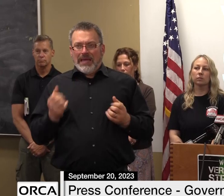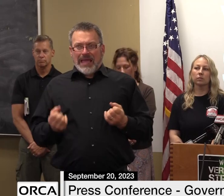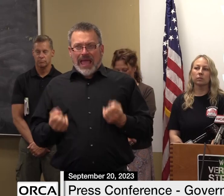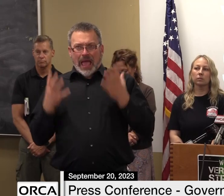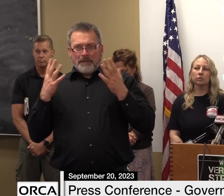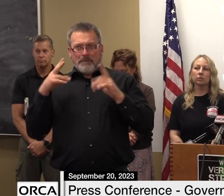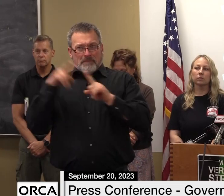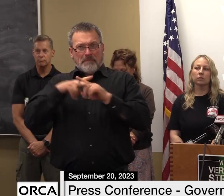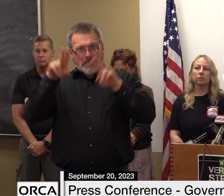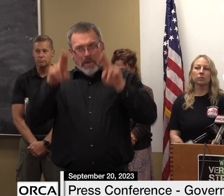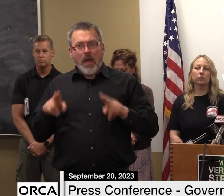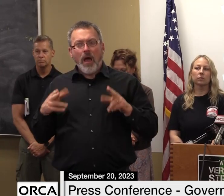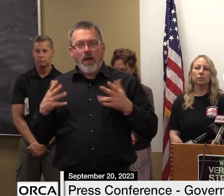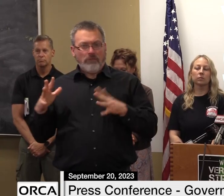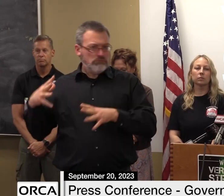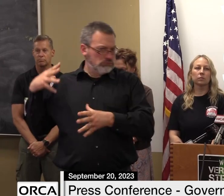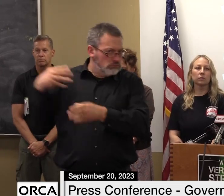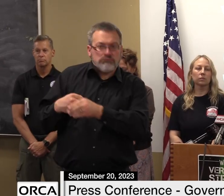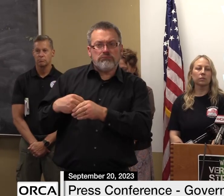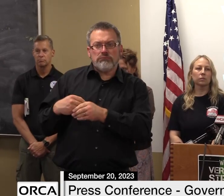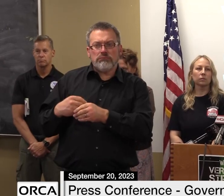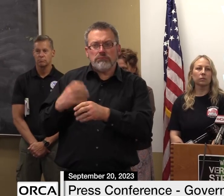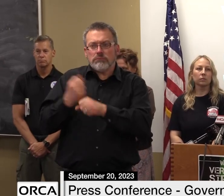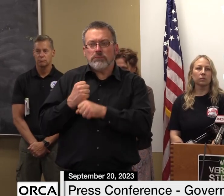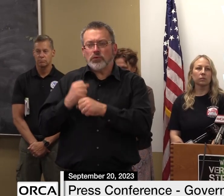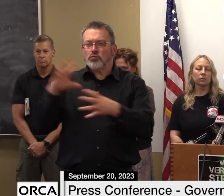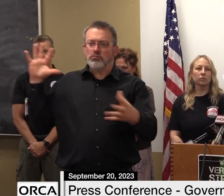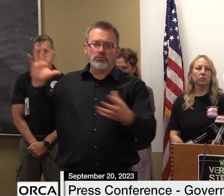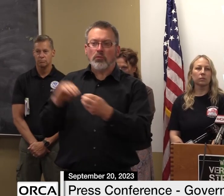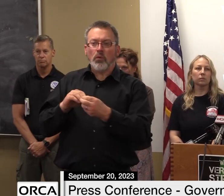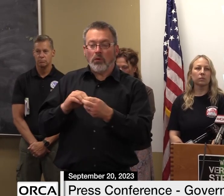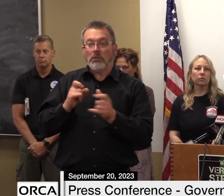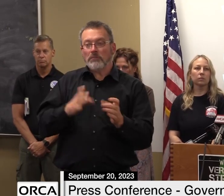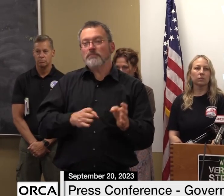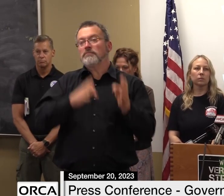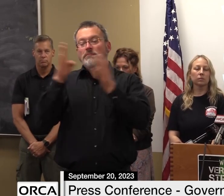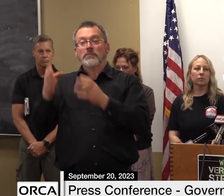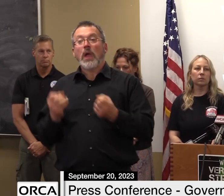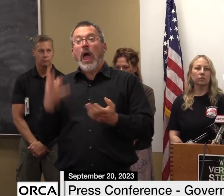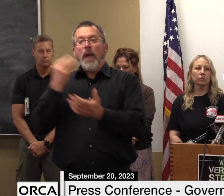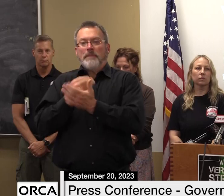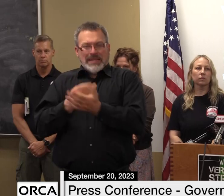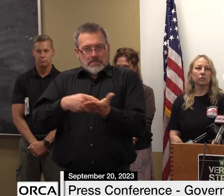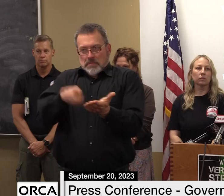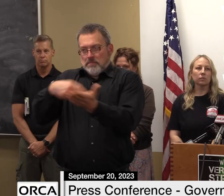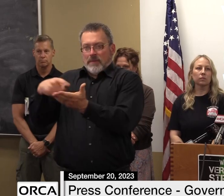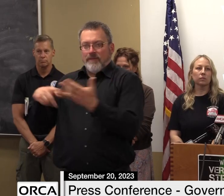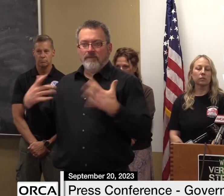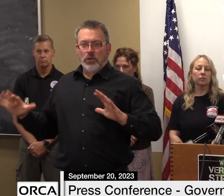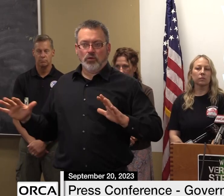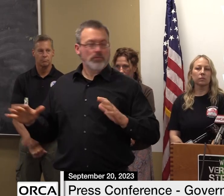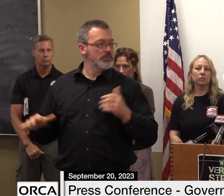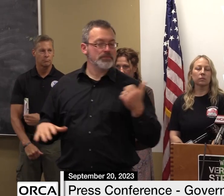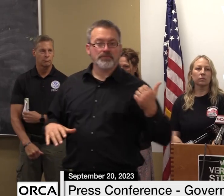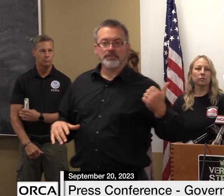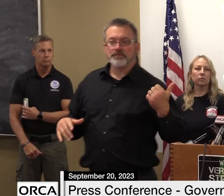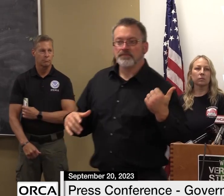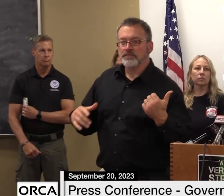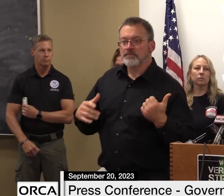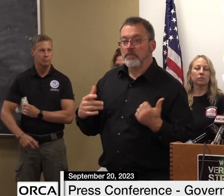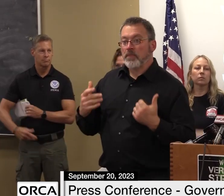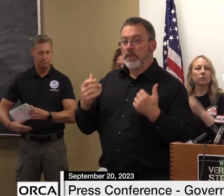you guys have received so far in total, and how much money has gone out since the disaster was